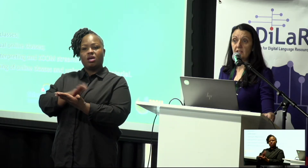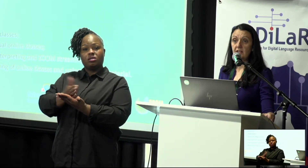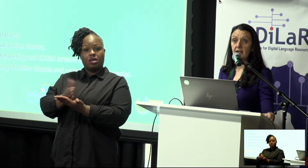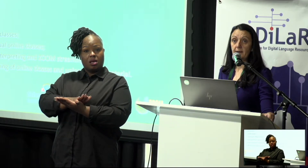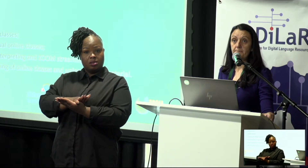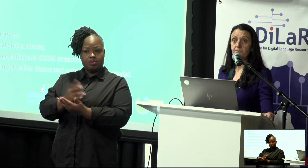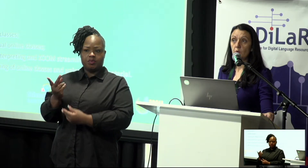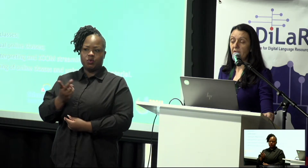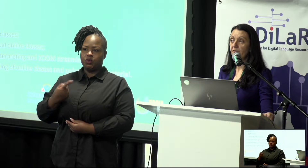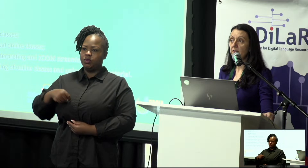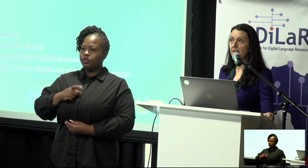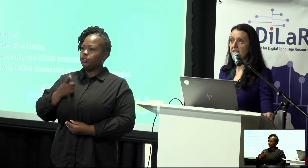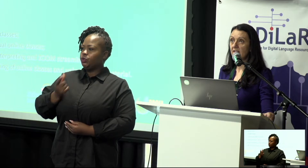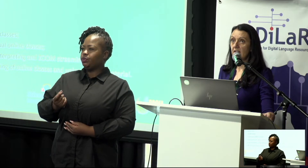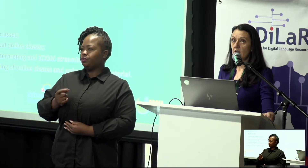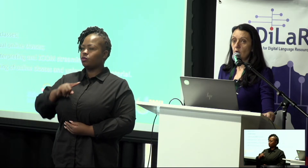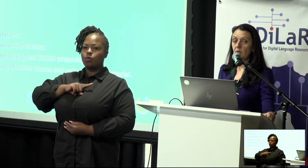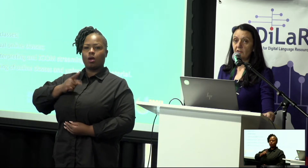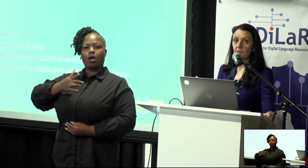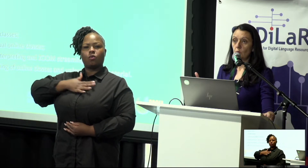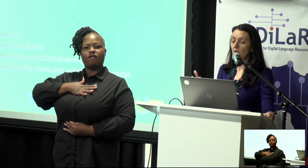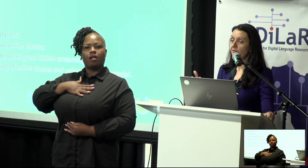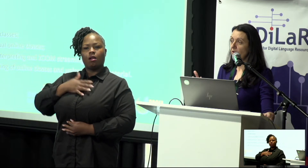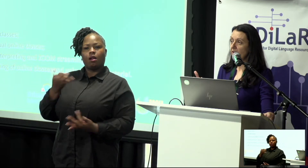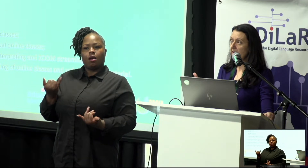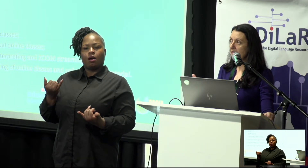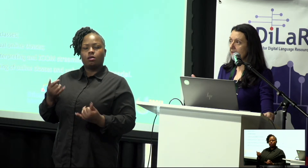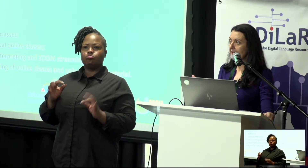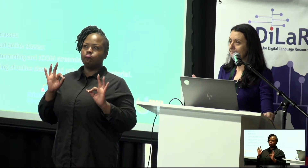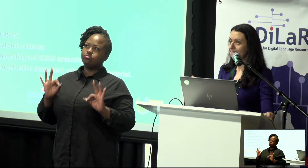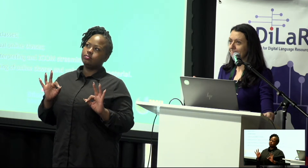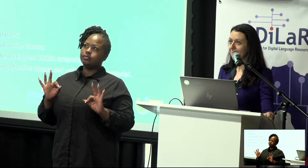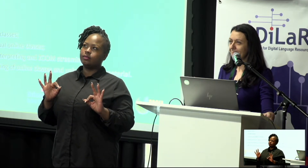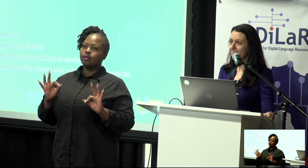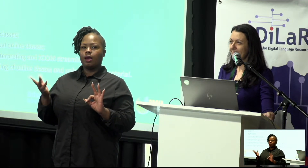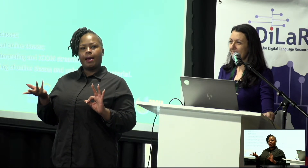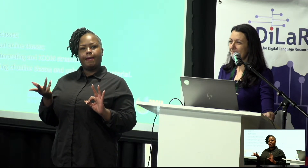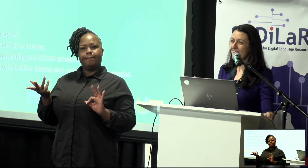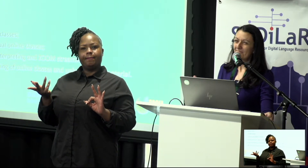translations. We feel that we are very